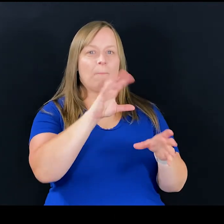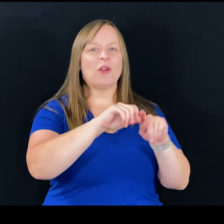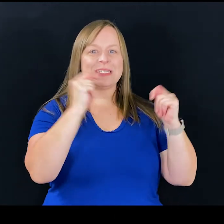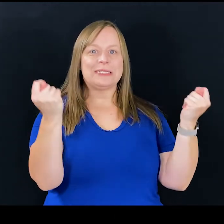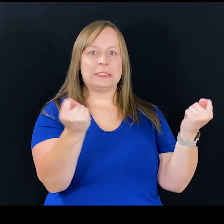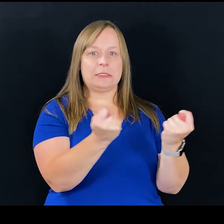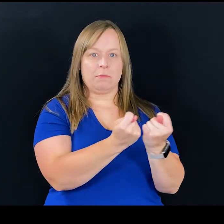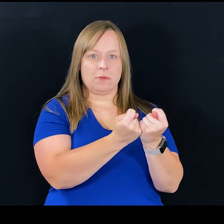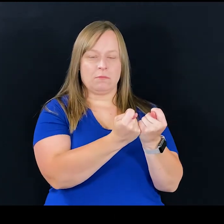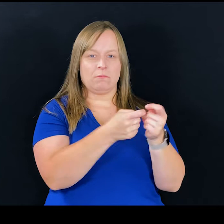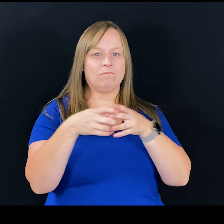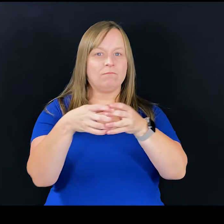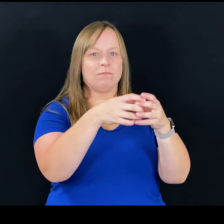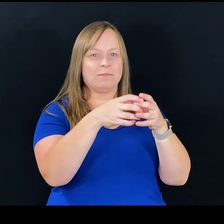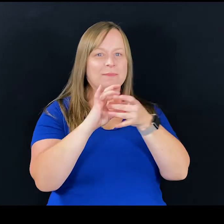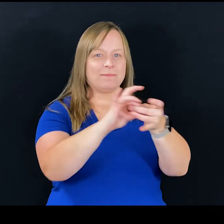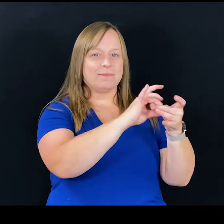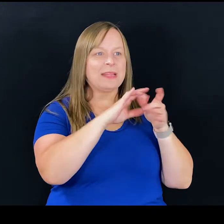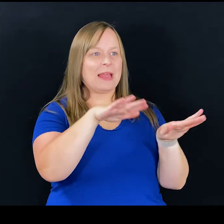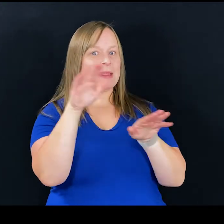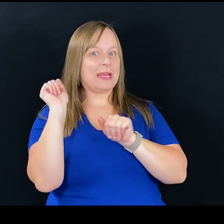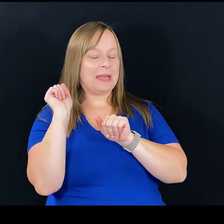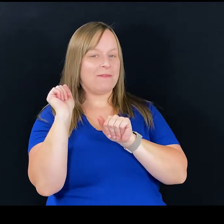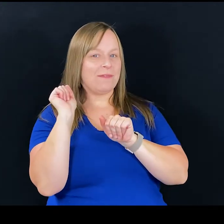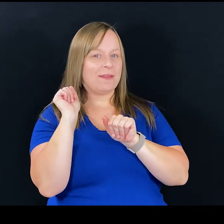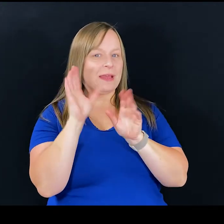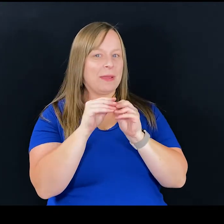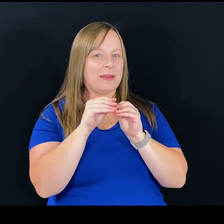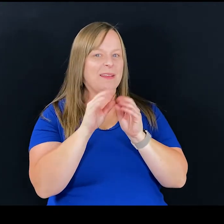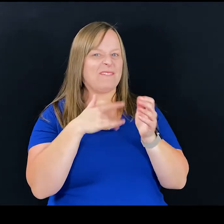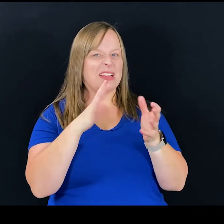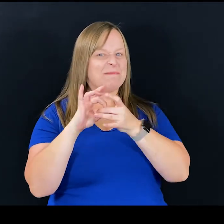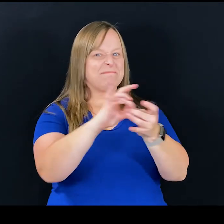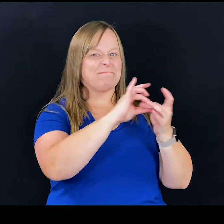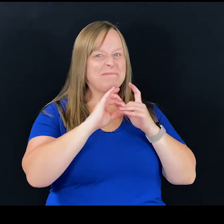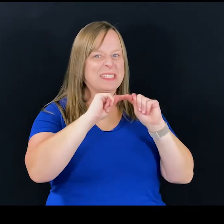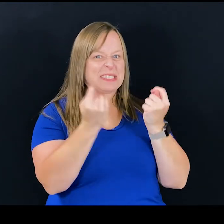that meeting are part of a team, and then they leave that meeting also as part of a team.